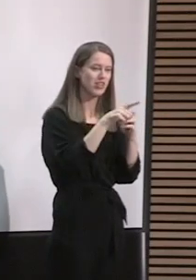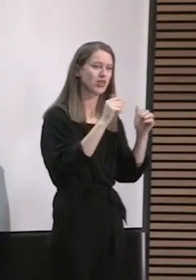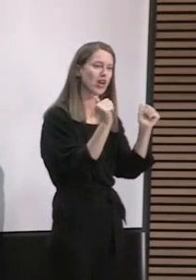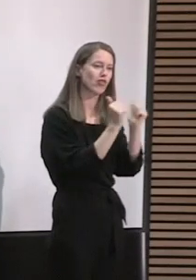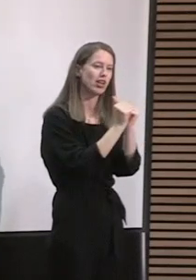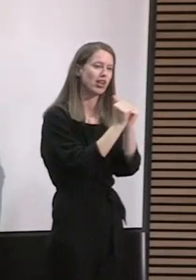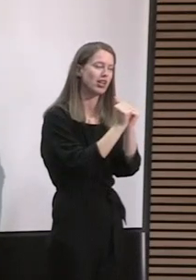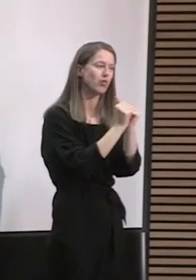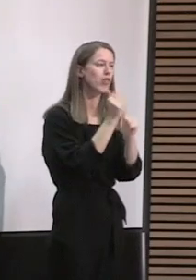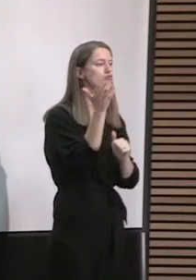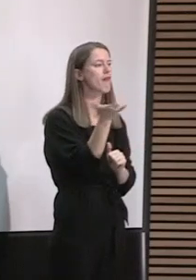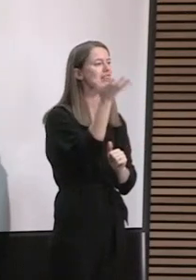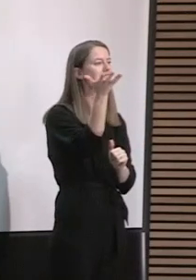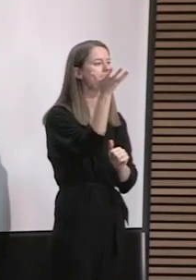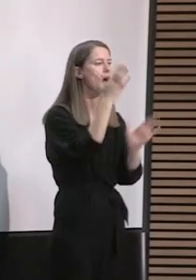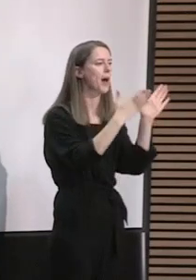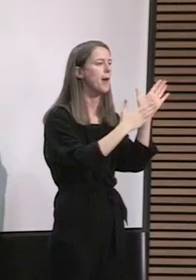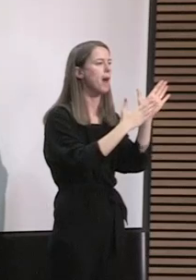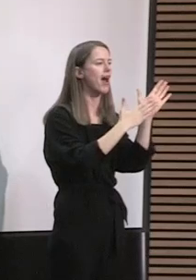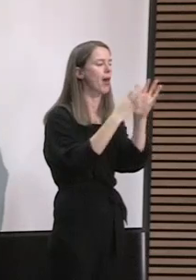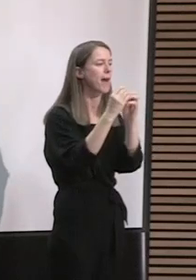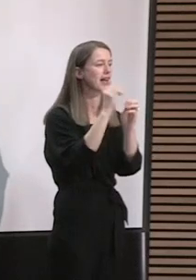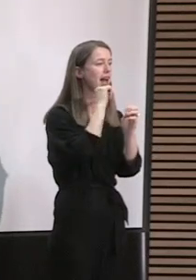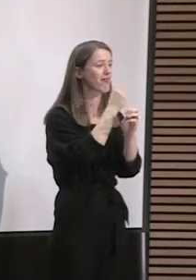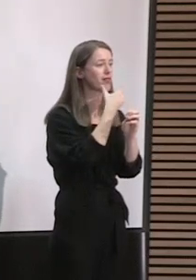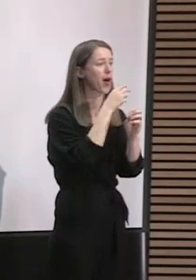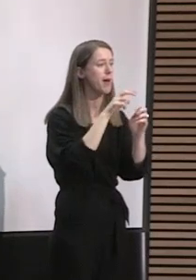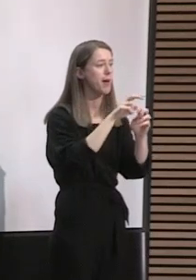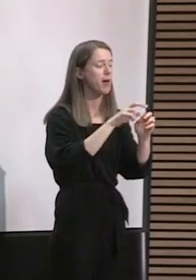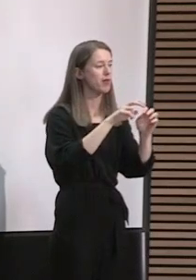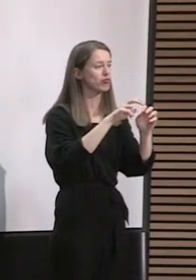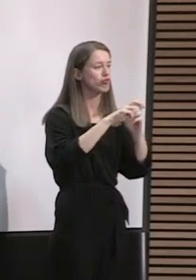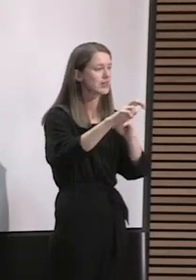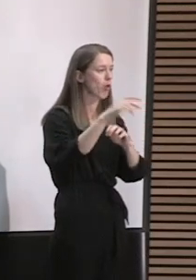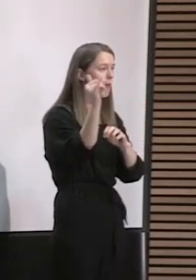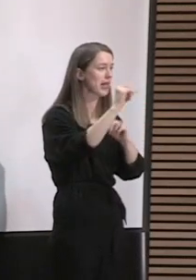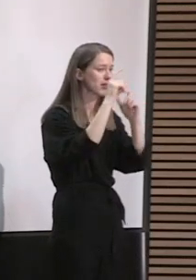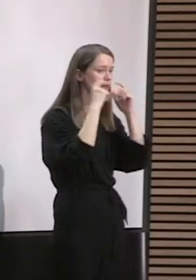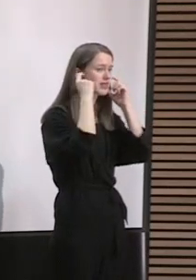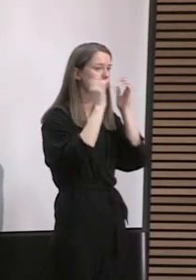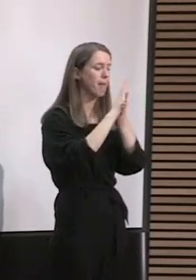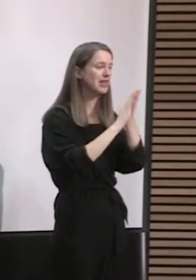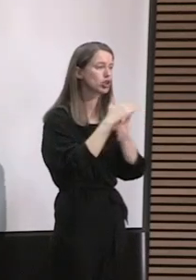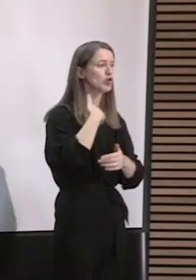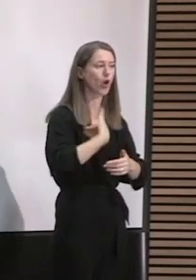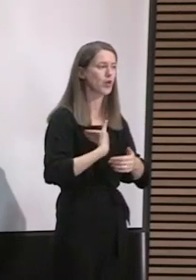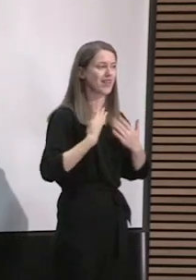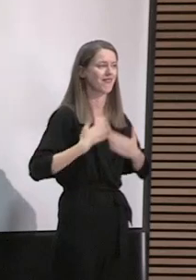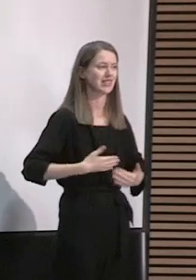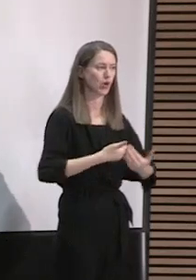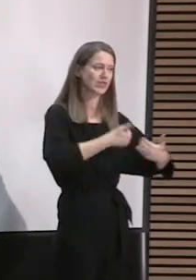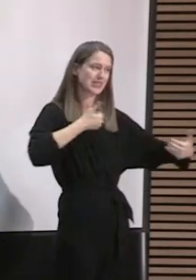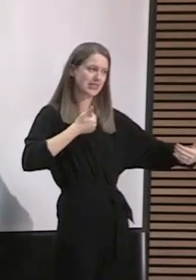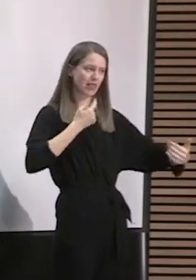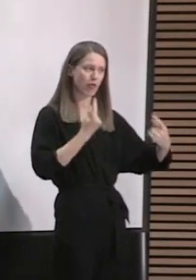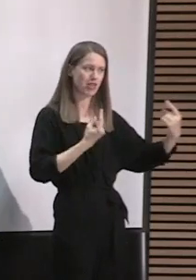with Professor Michael Baker that if masks are worn on public transport, including planes, there isn't a need for physical distancing as well? Actually,